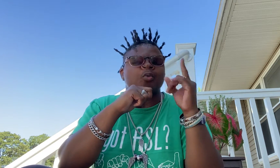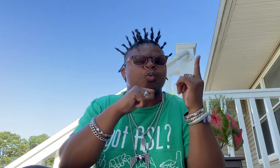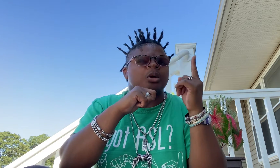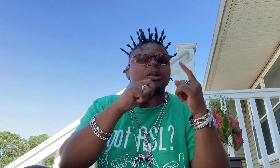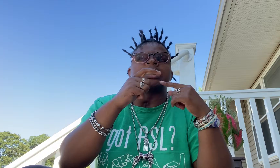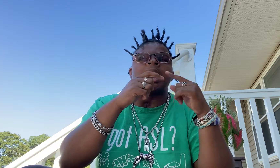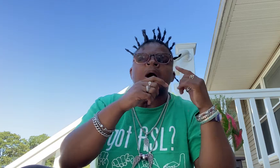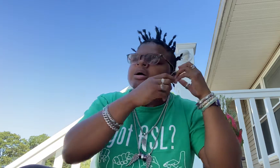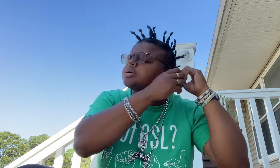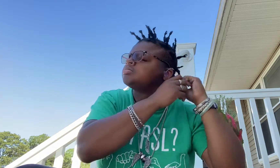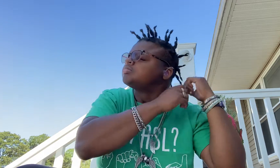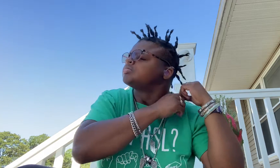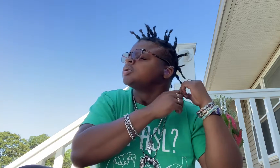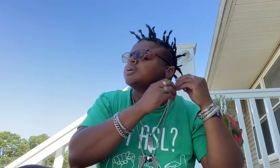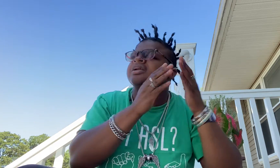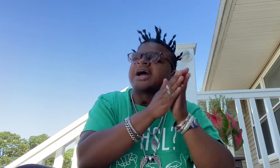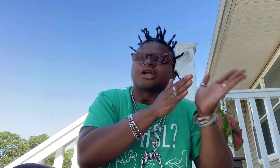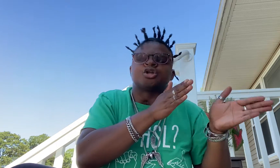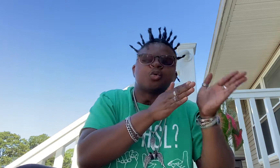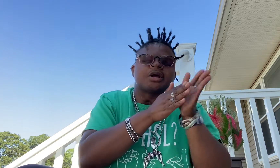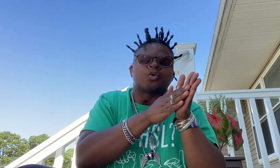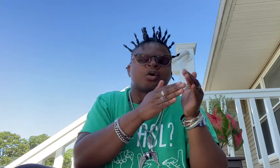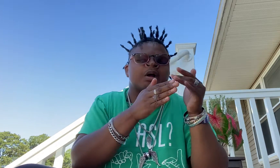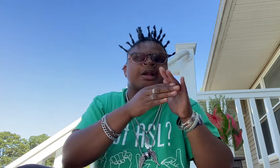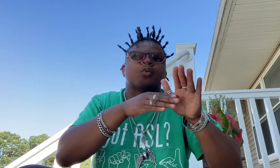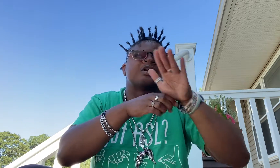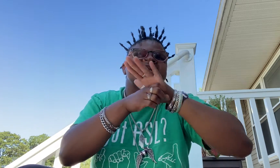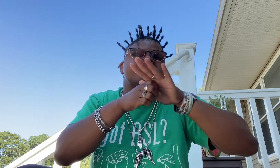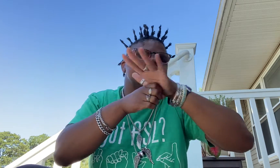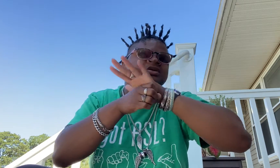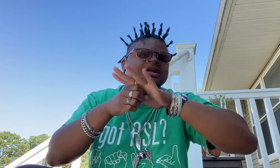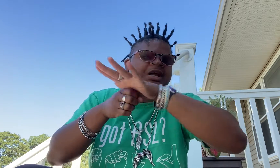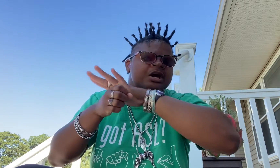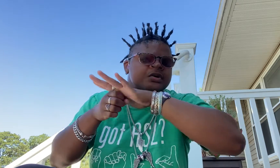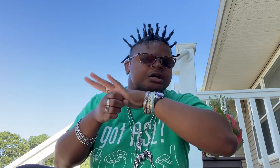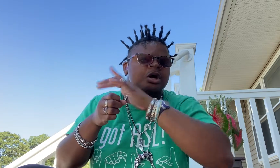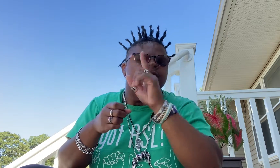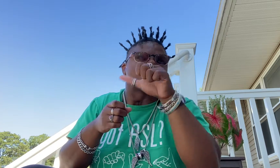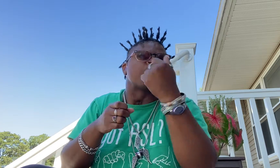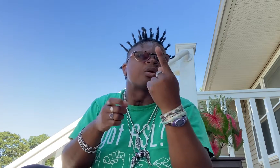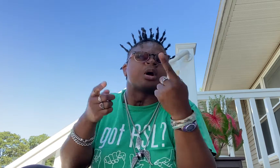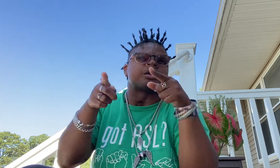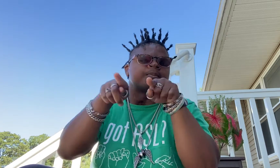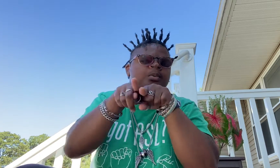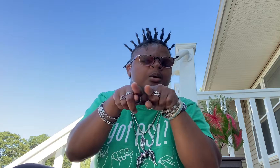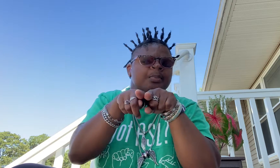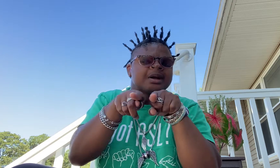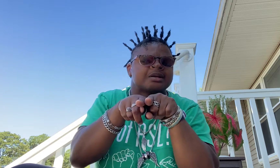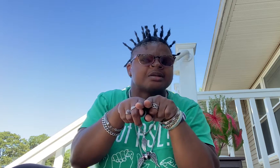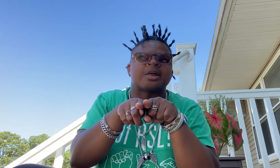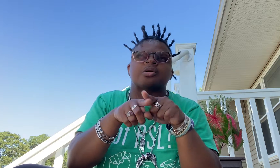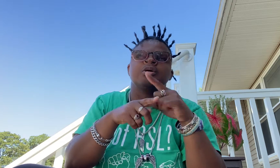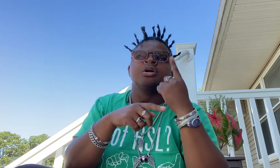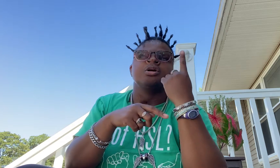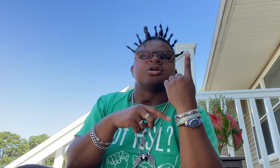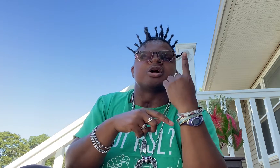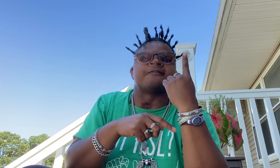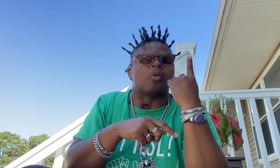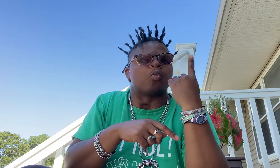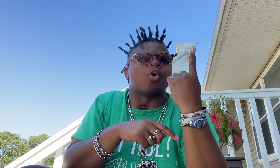one lock next to it or anywhere near the area of the other lock and combine together. Except for